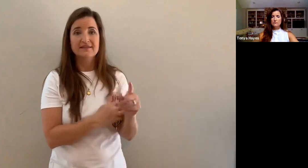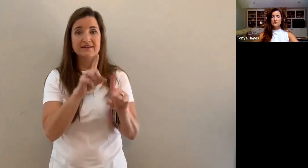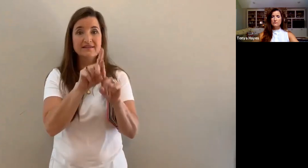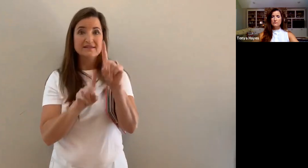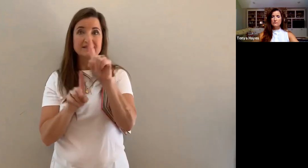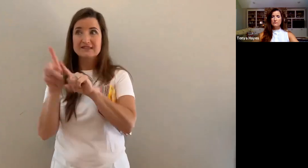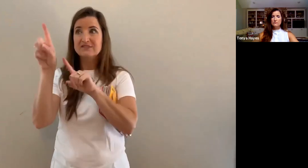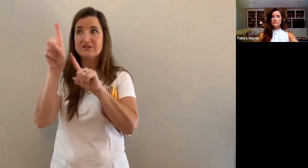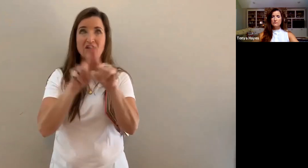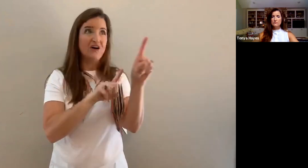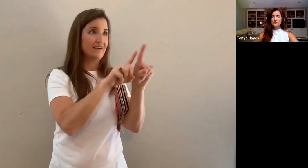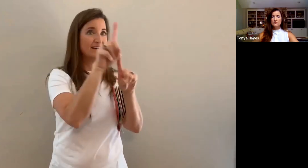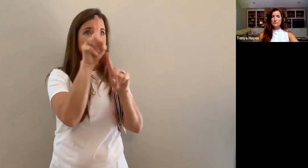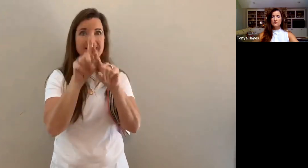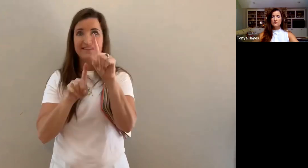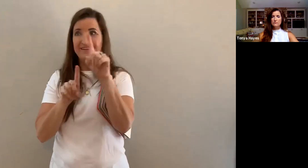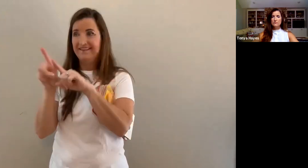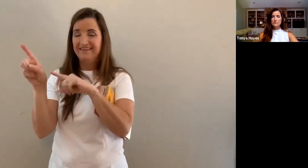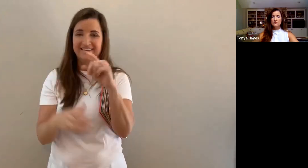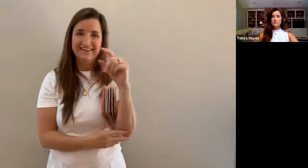Stars. Star.